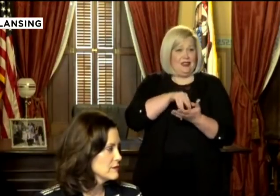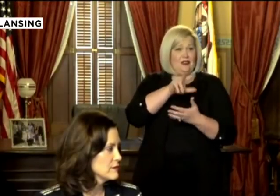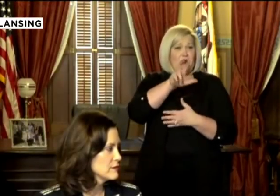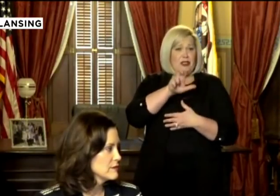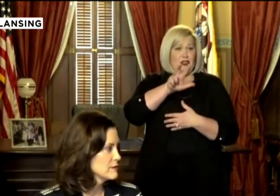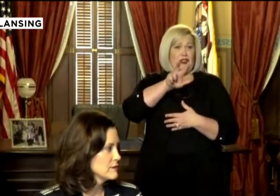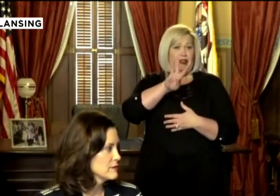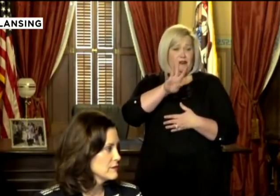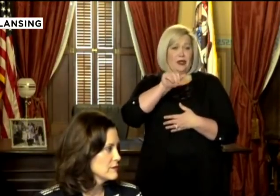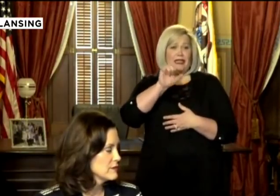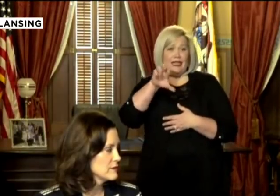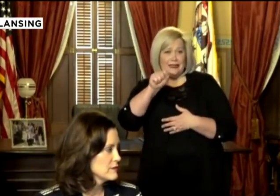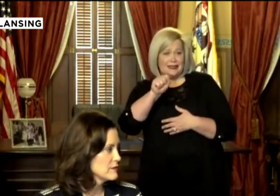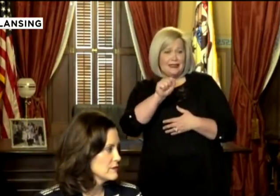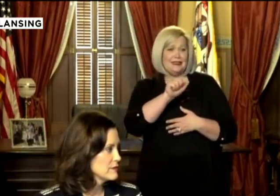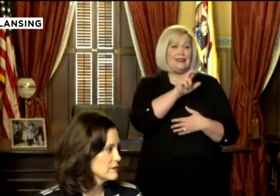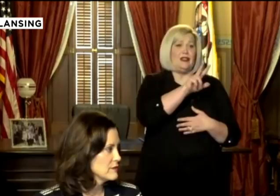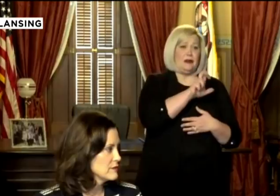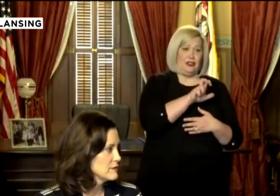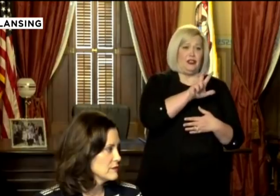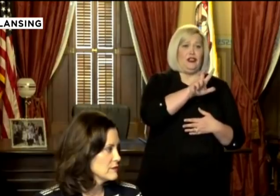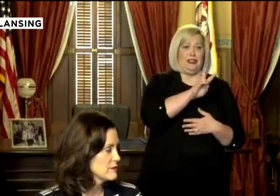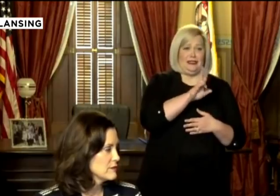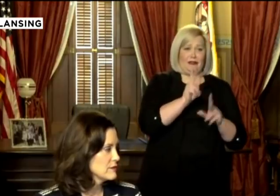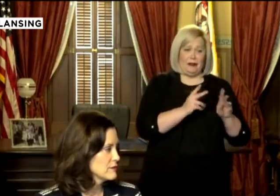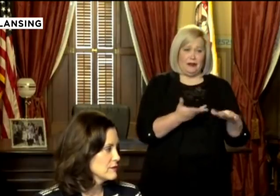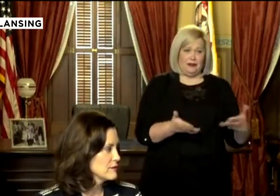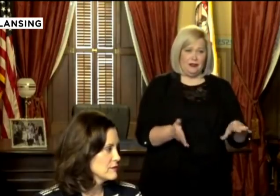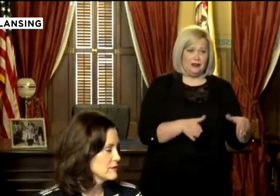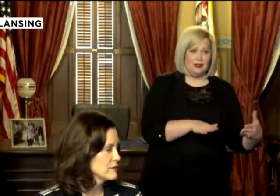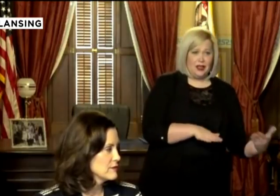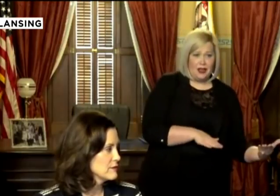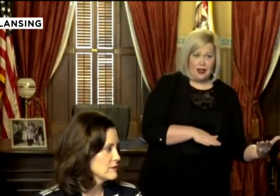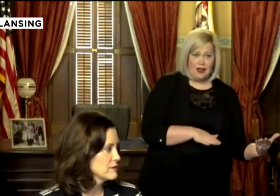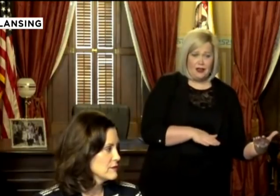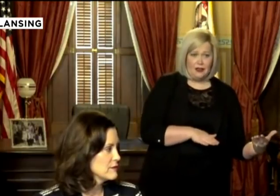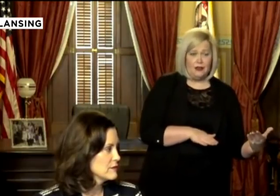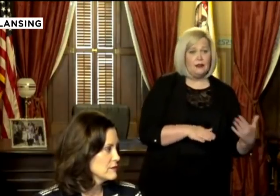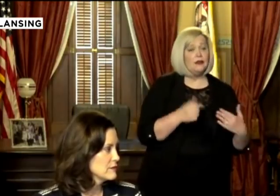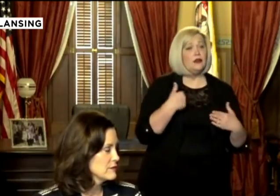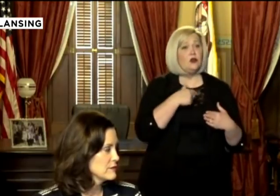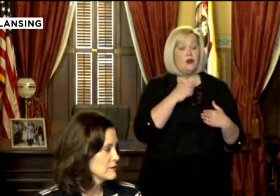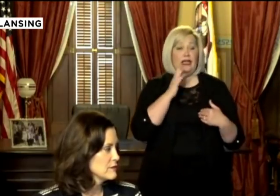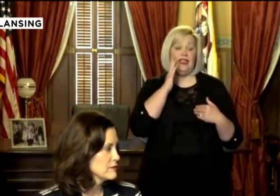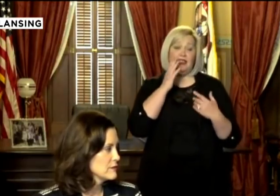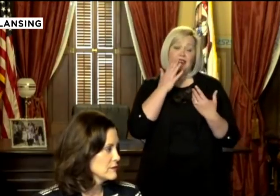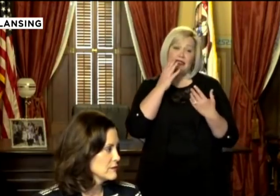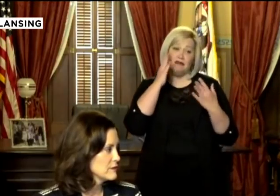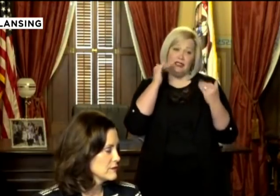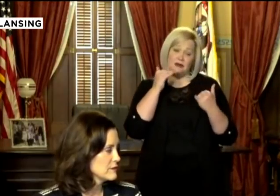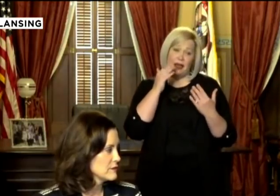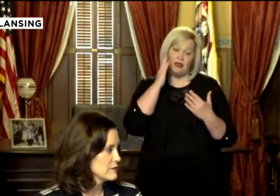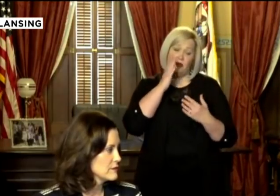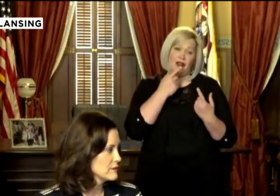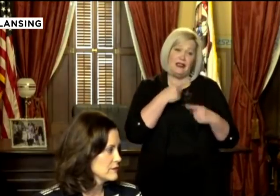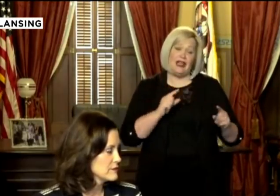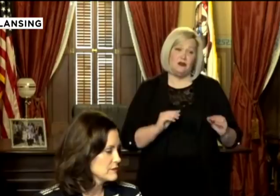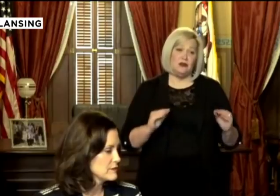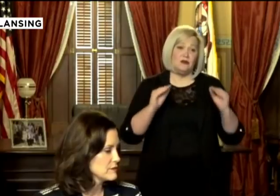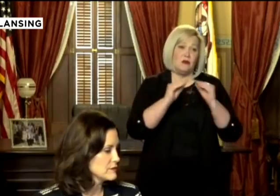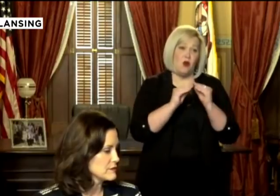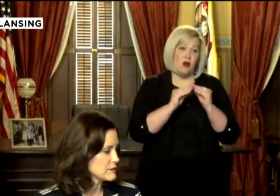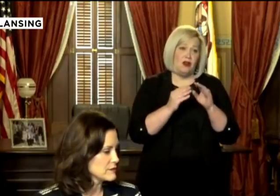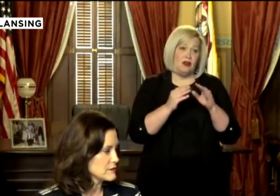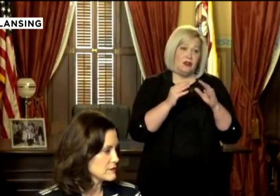9,334 cases and 337 deaths. We expect to announce more cases and more deaths